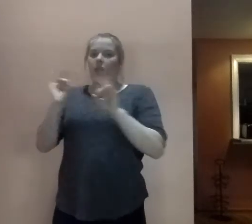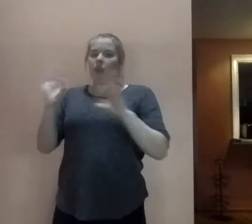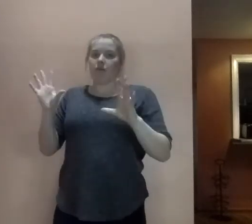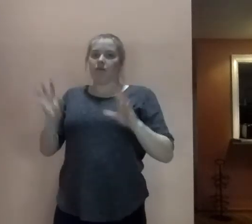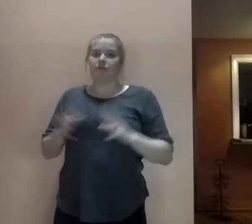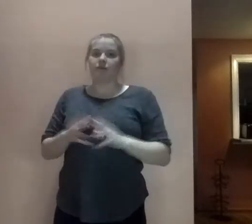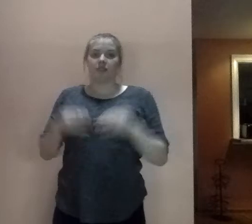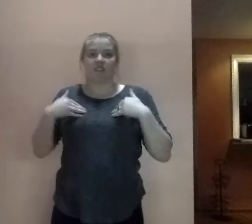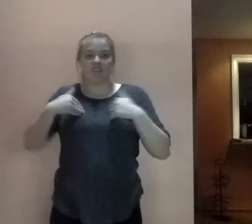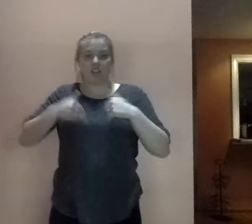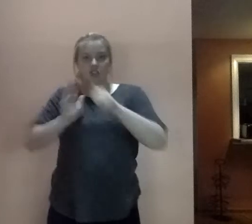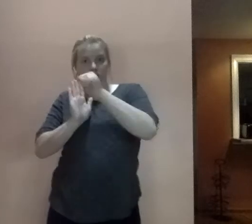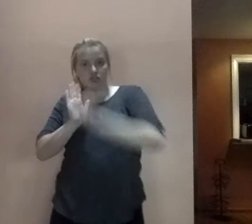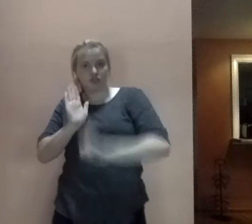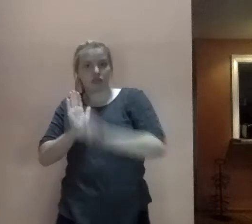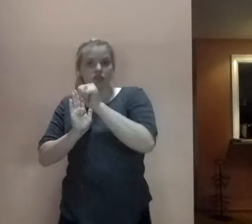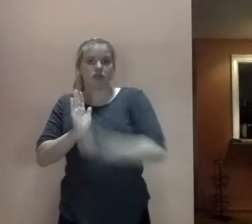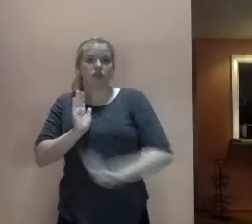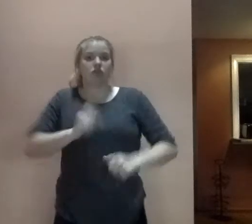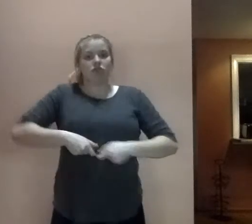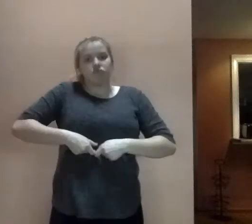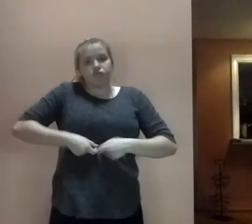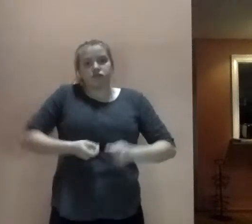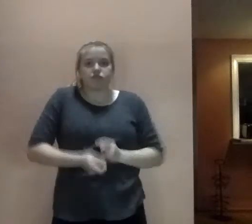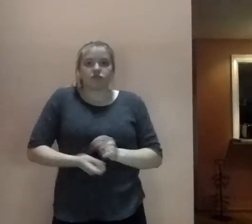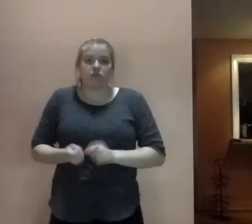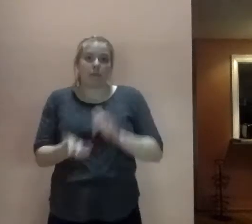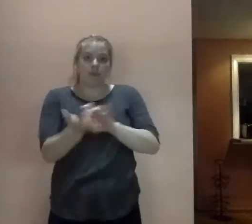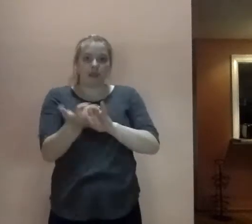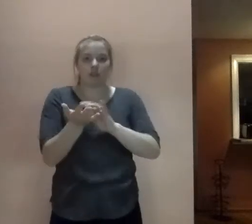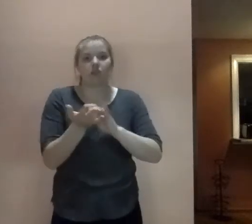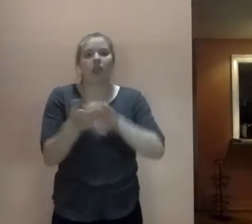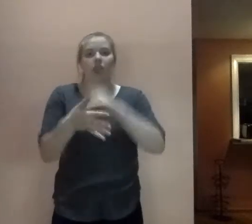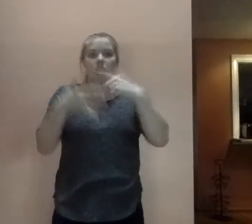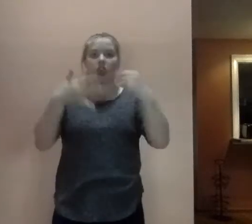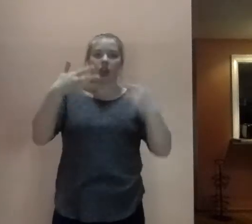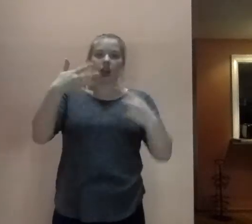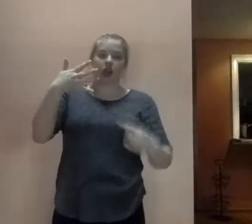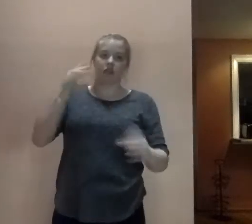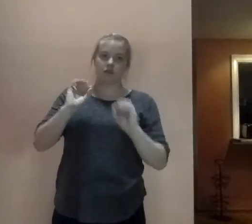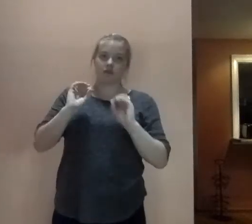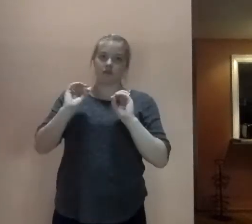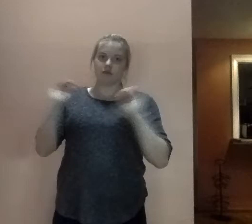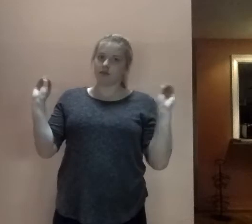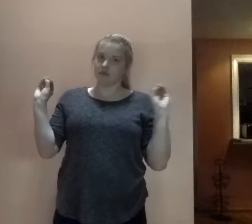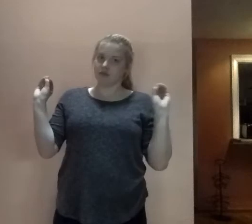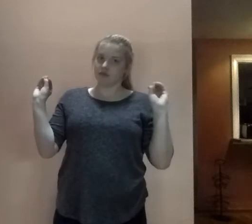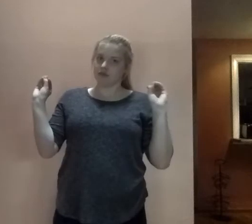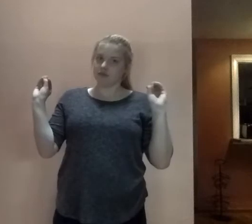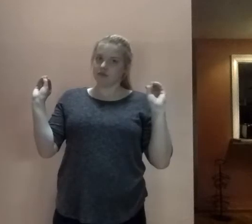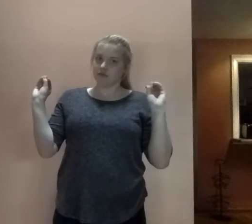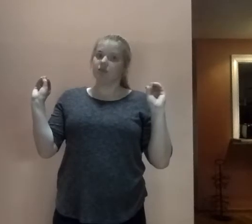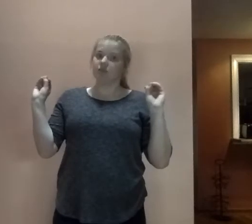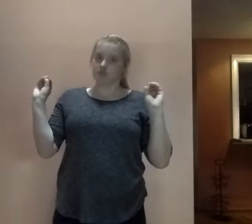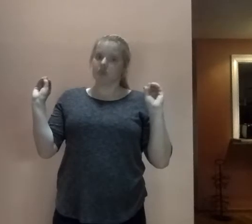procedures, bypasses, medication, none of which has one solitary single